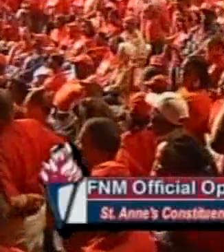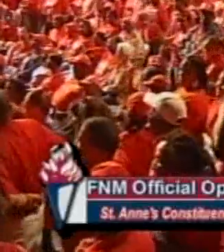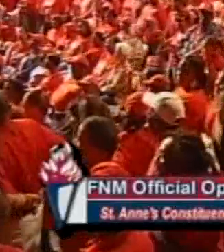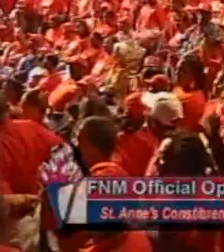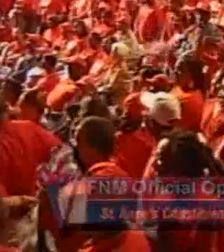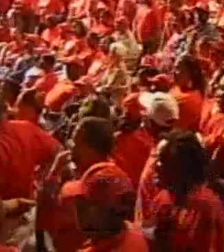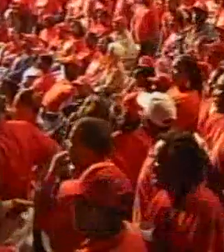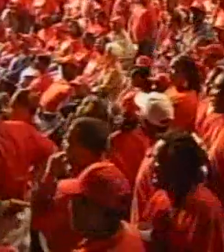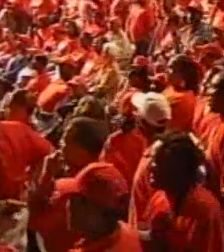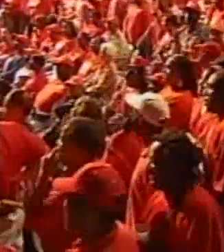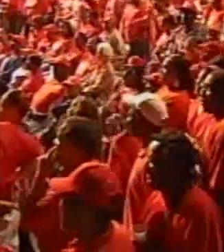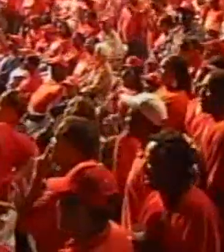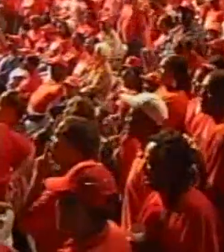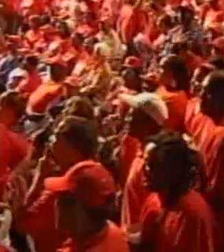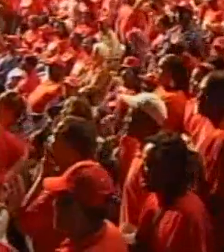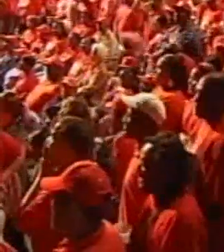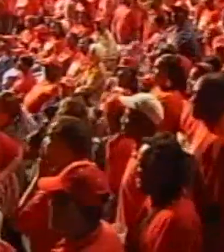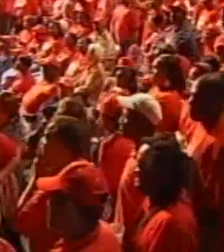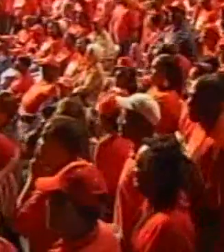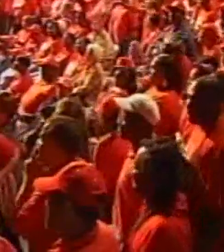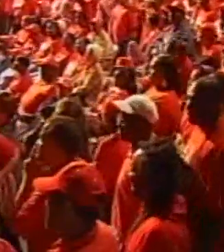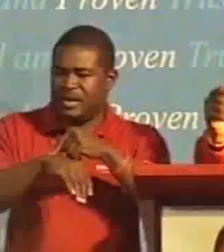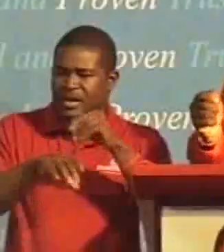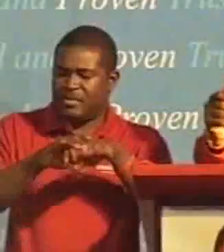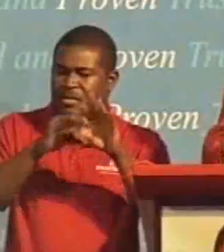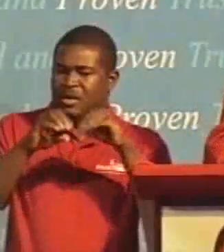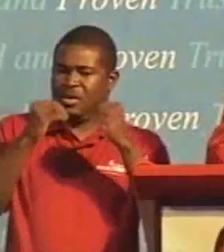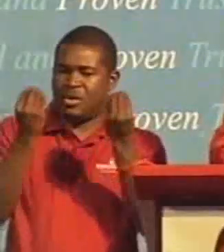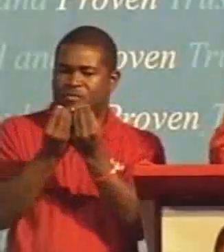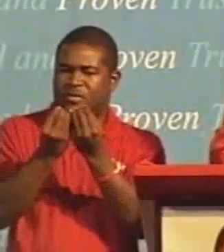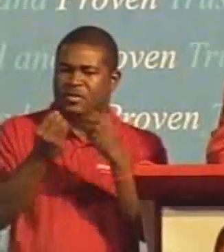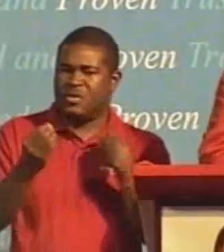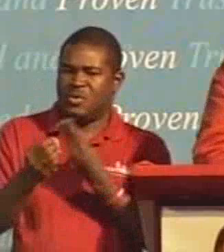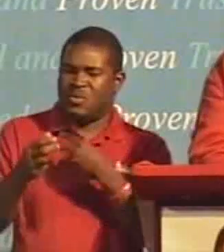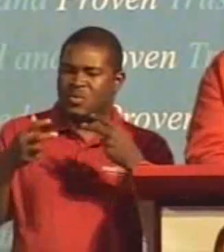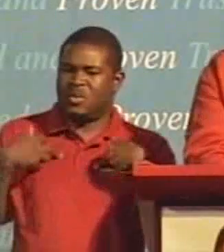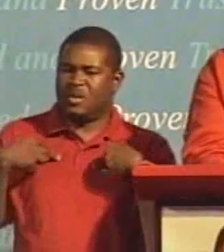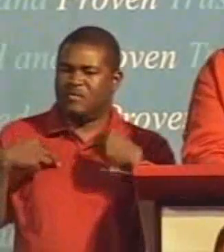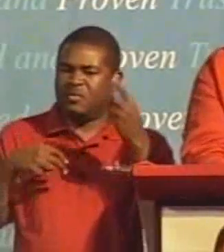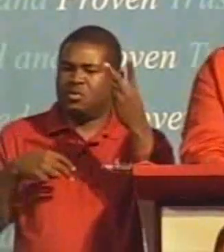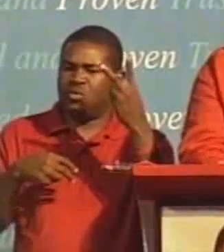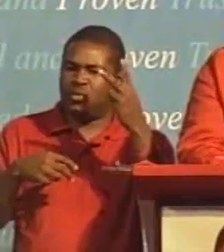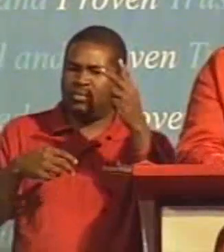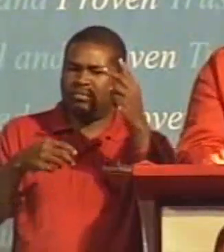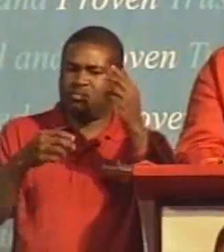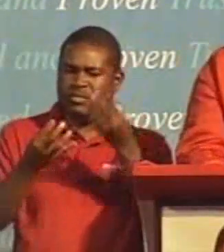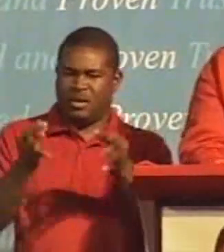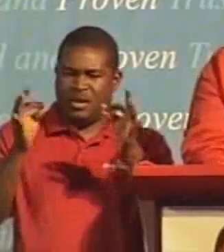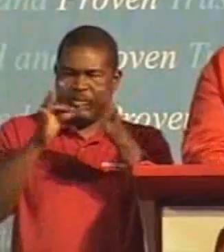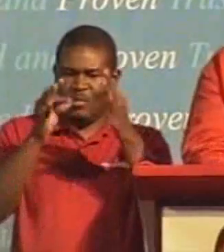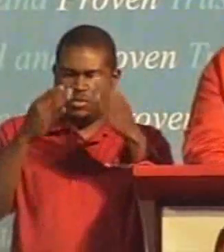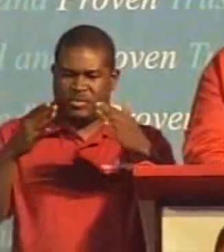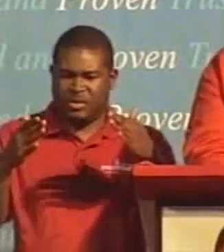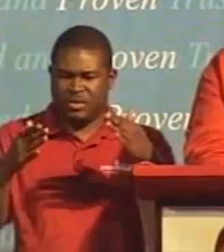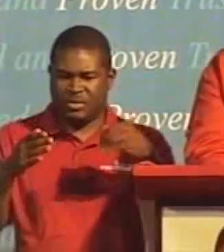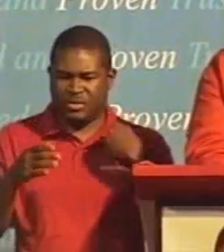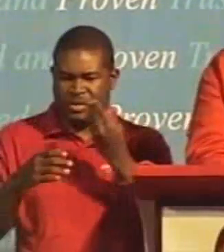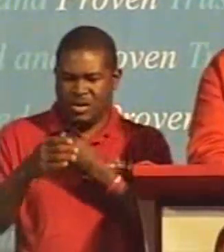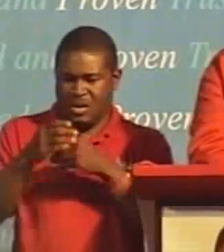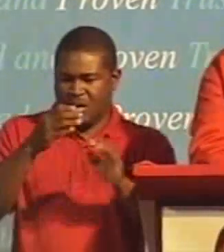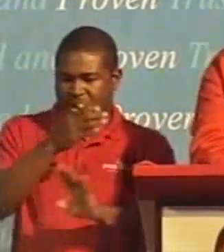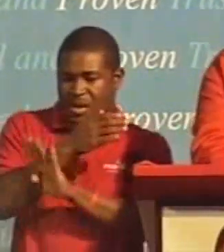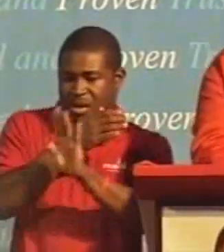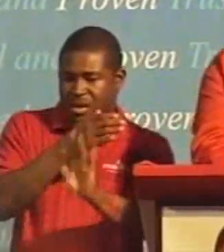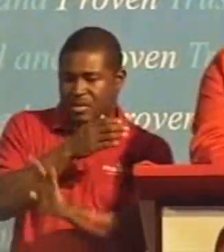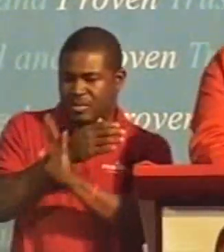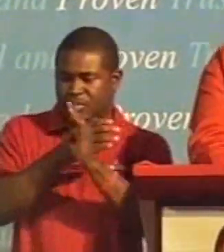In our next term in office, we're going to continue to focus on two principal priorities. We'll continue with our national security strategy of